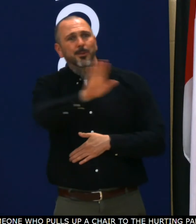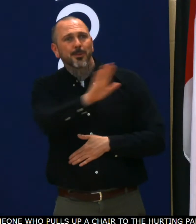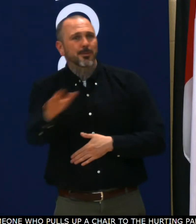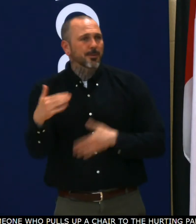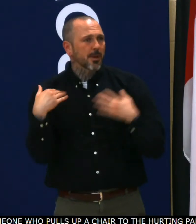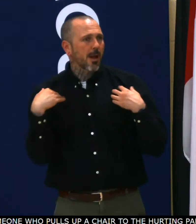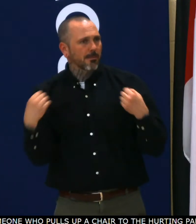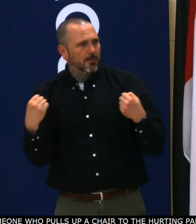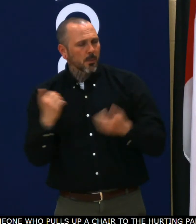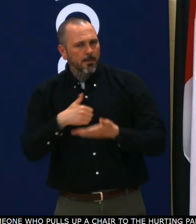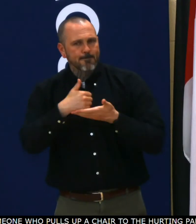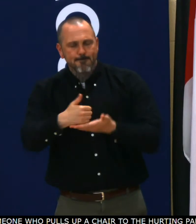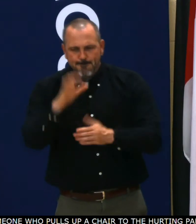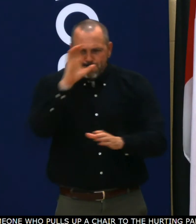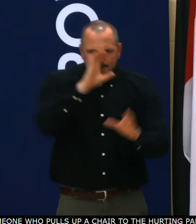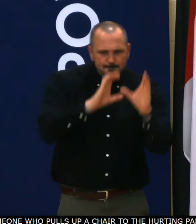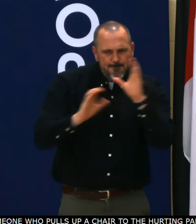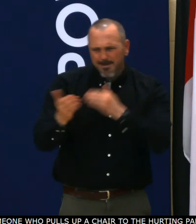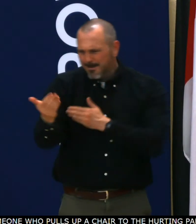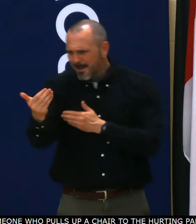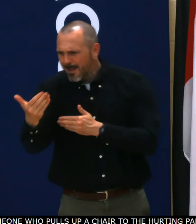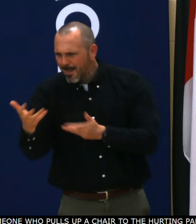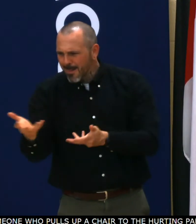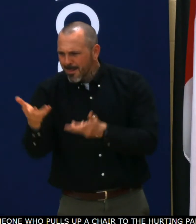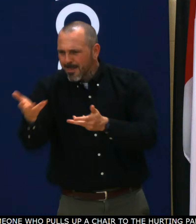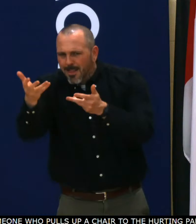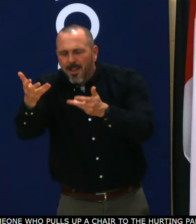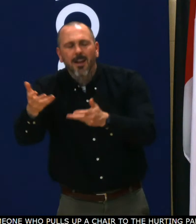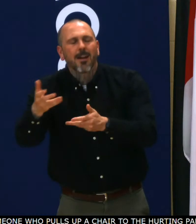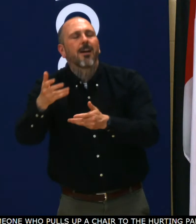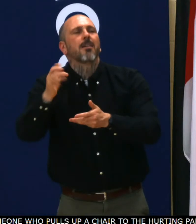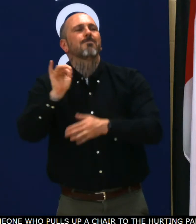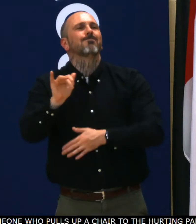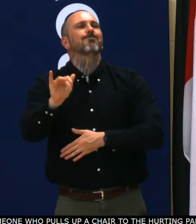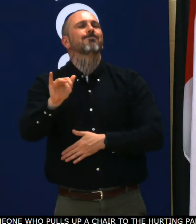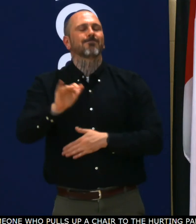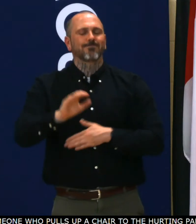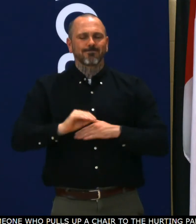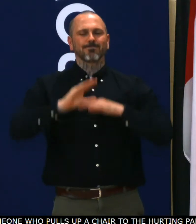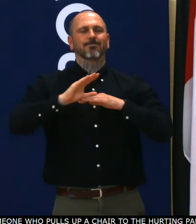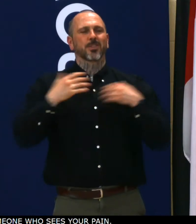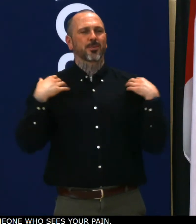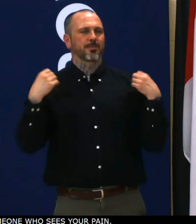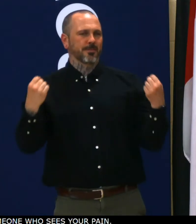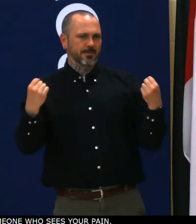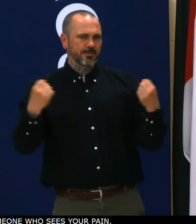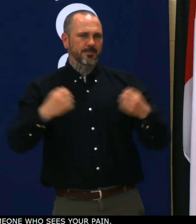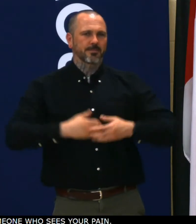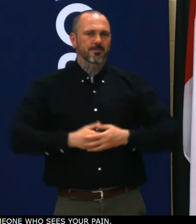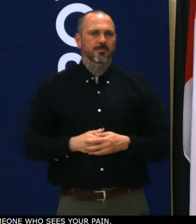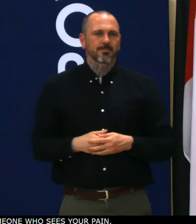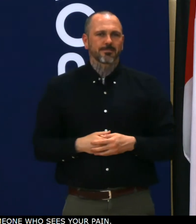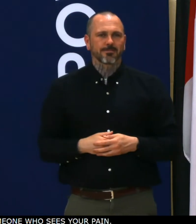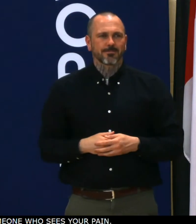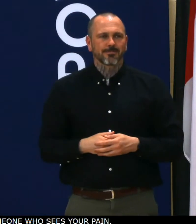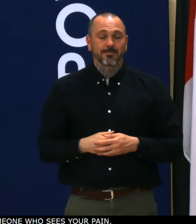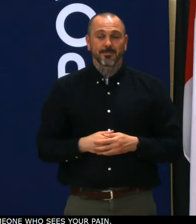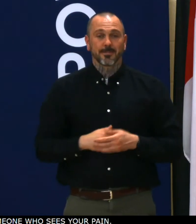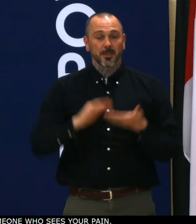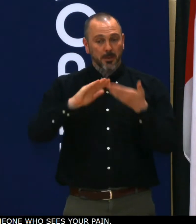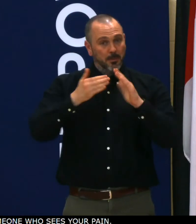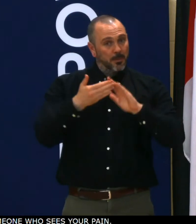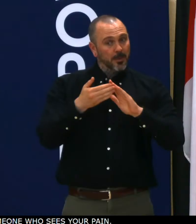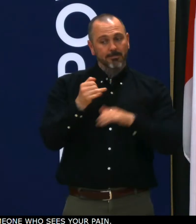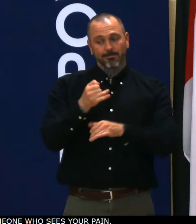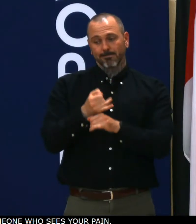again. For the many moments of strength you've gifted our small community here at